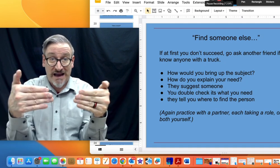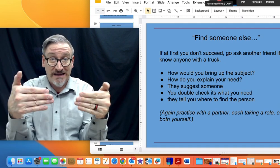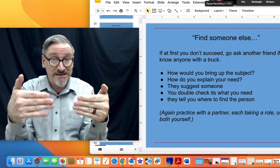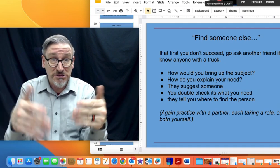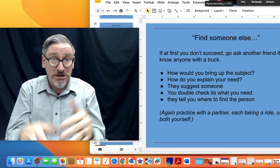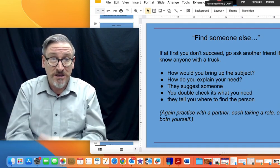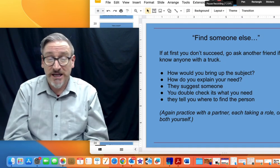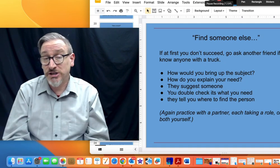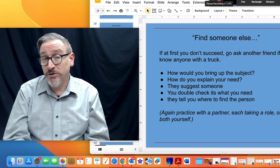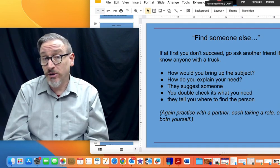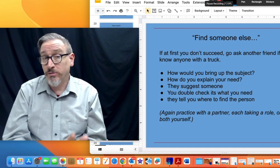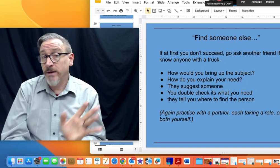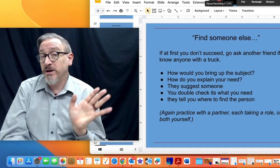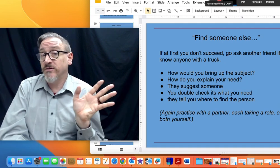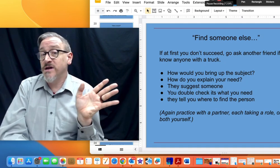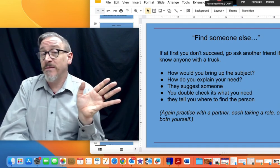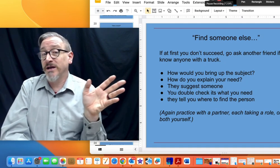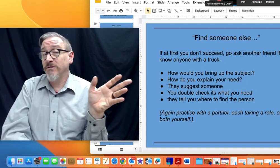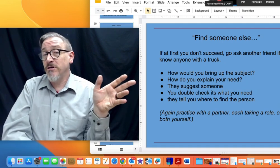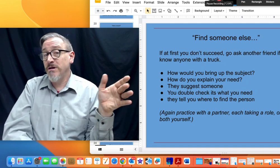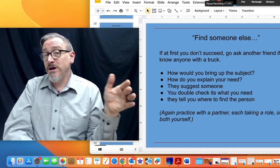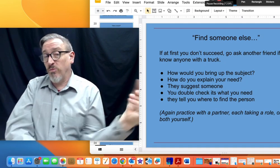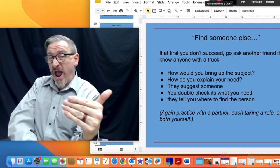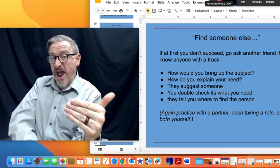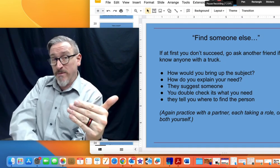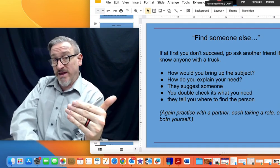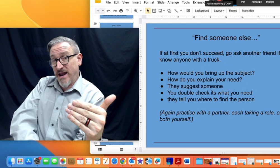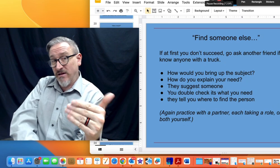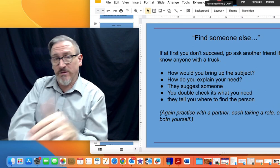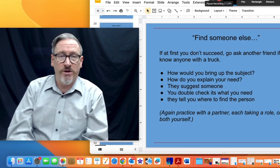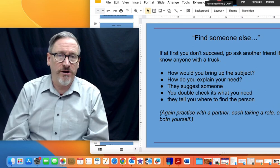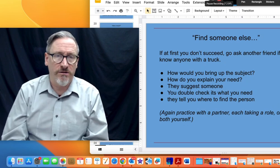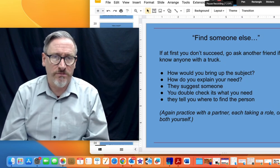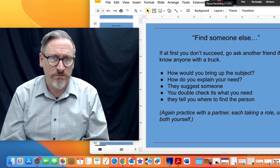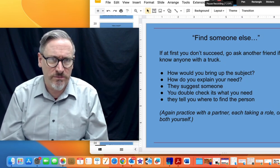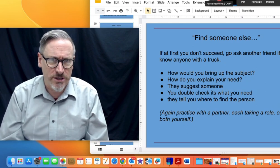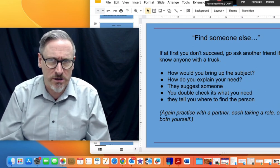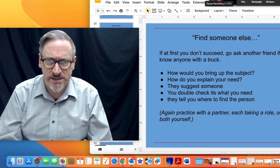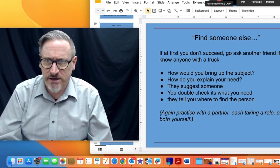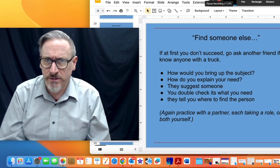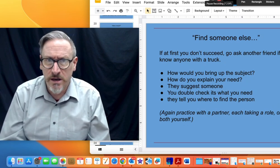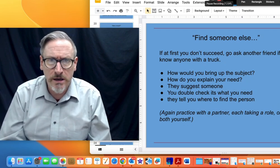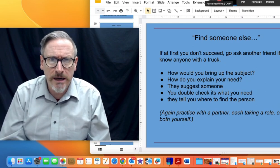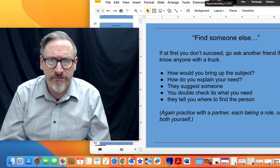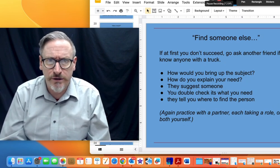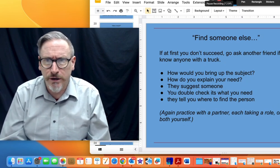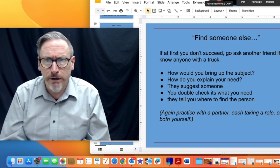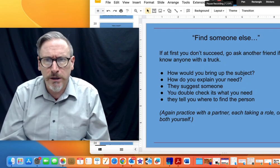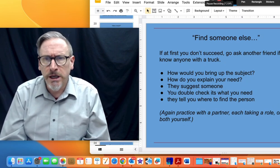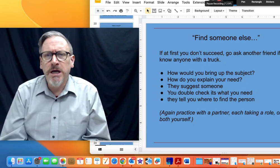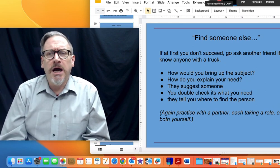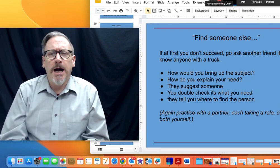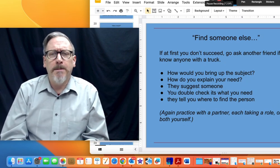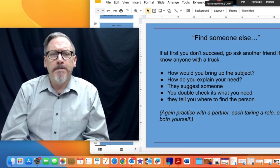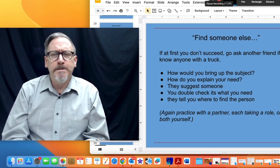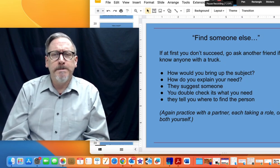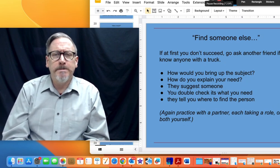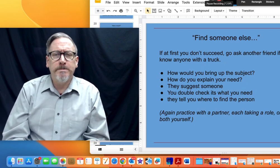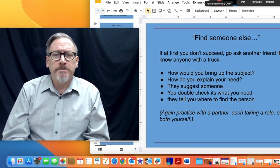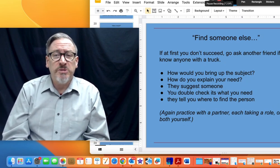the sides? Like, so you'll bring up another topic and wham, and then nail them when their guard is down. Clever